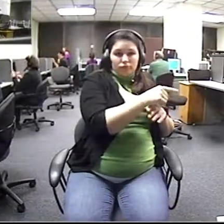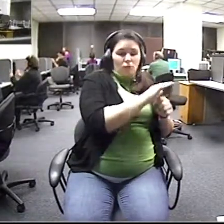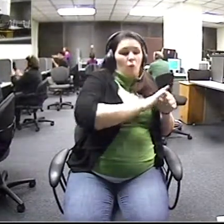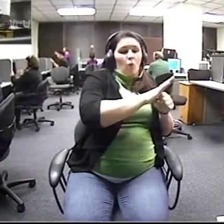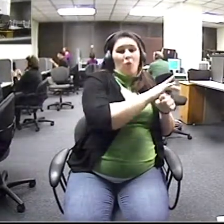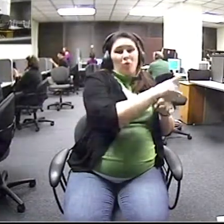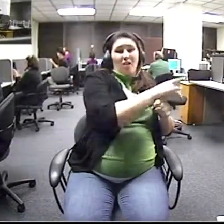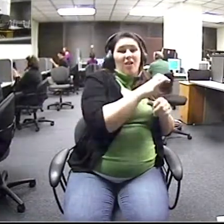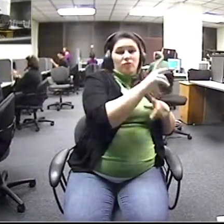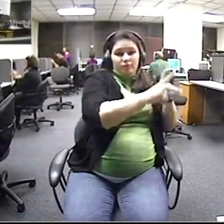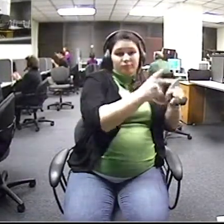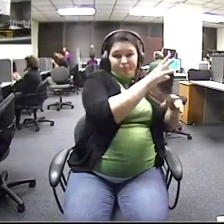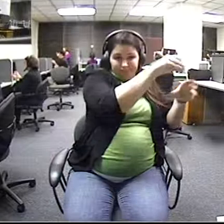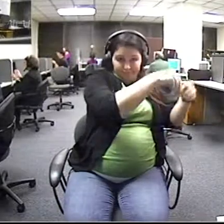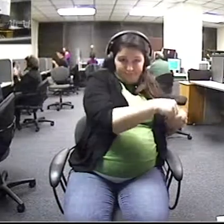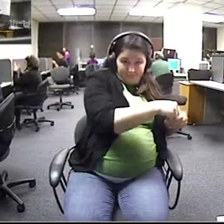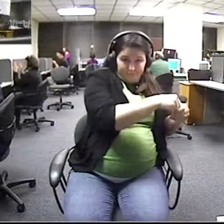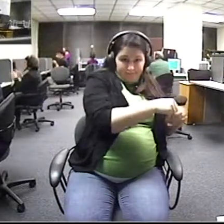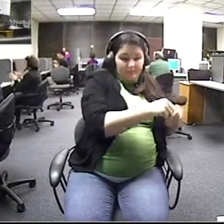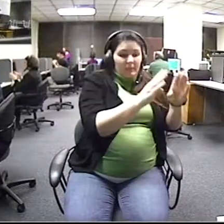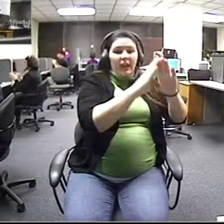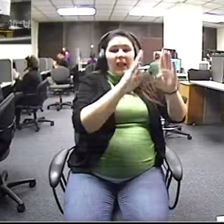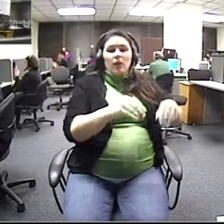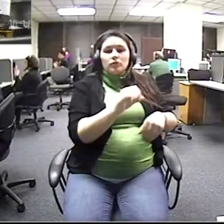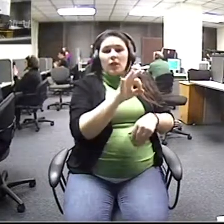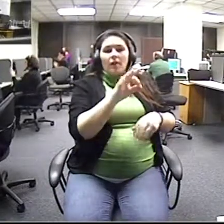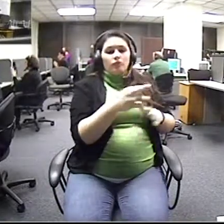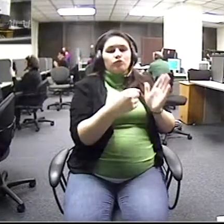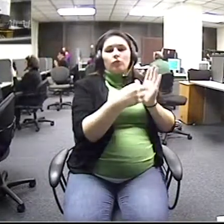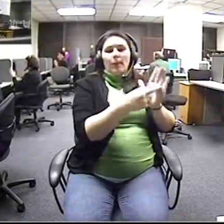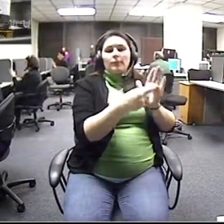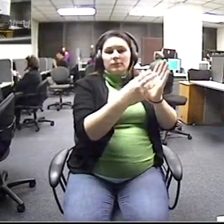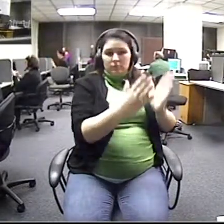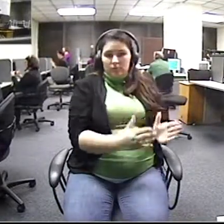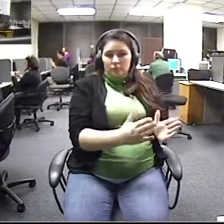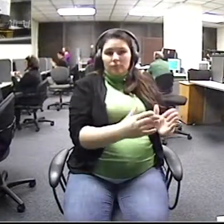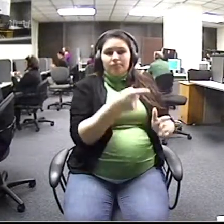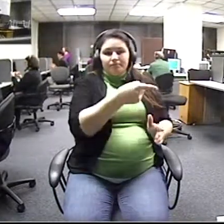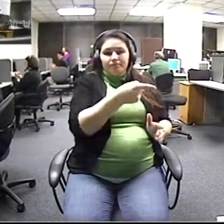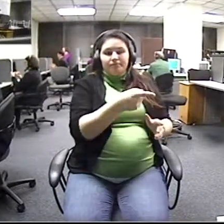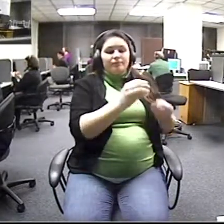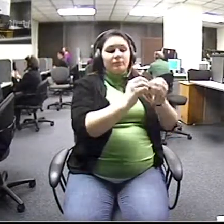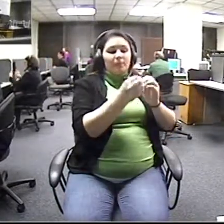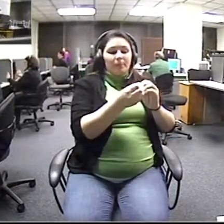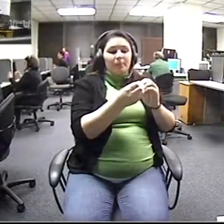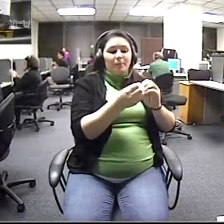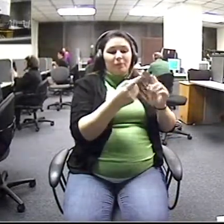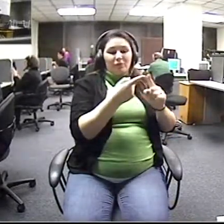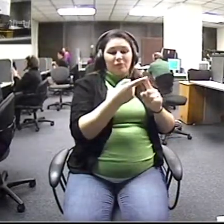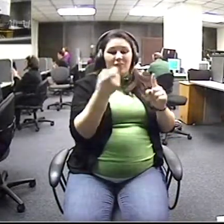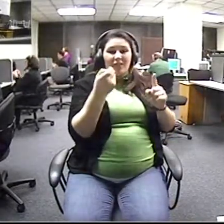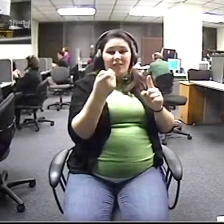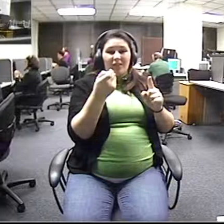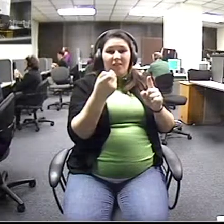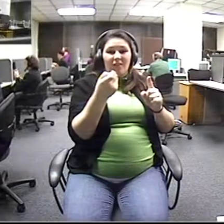House of Representatives, which are members from each state, but the number of members is based on